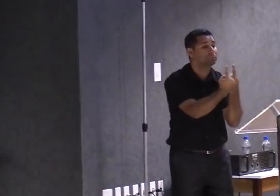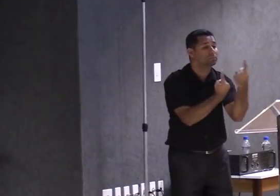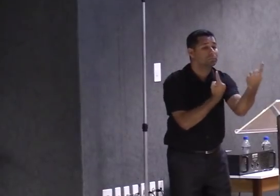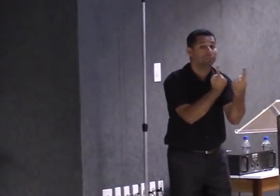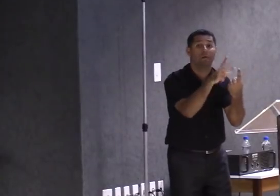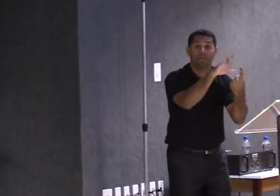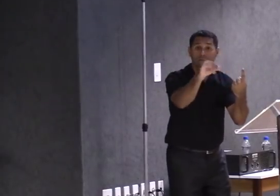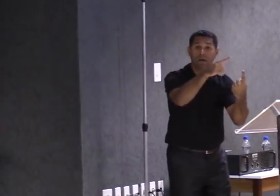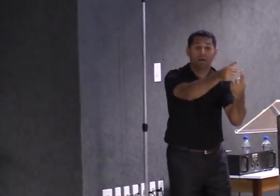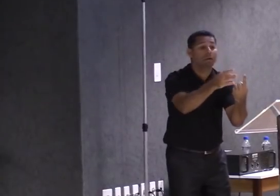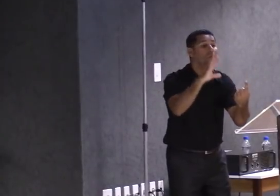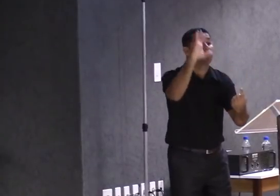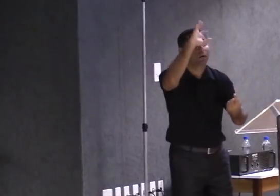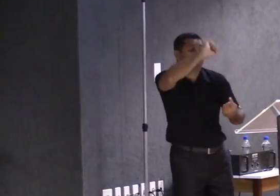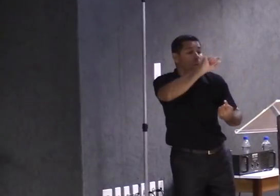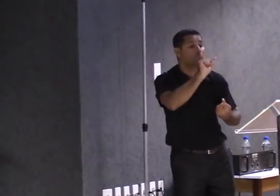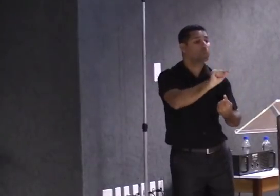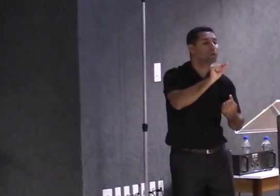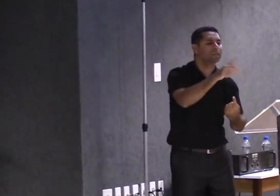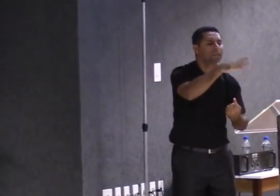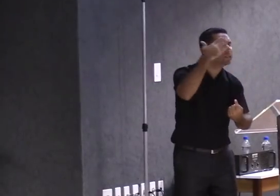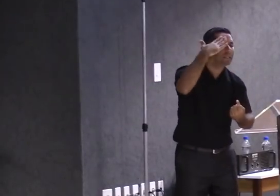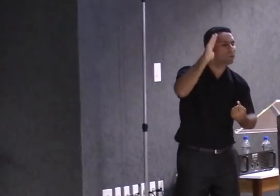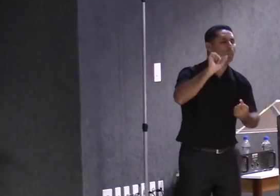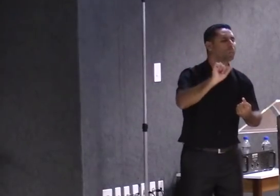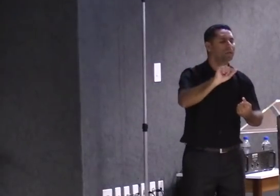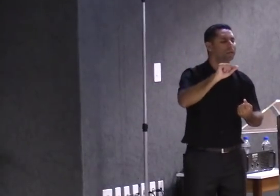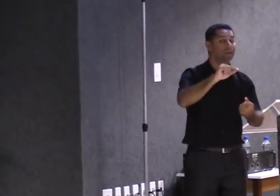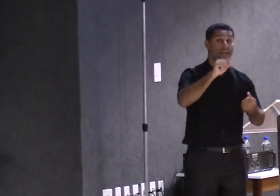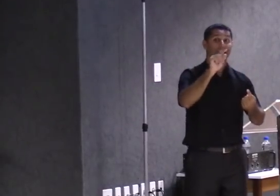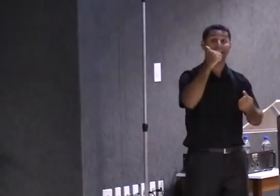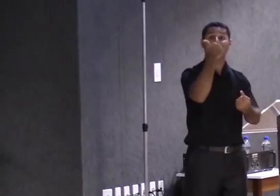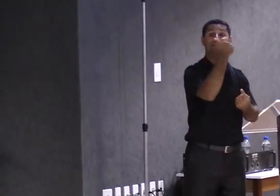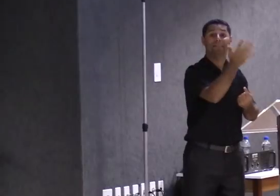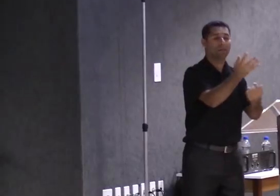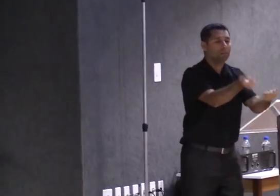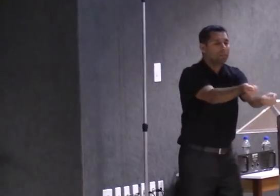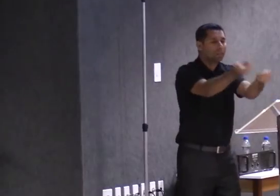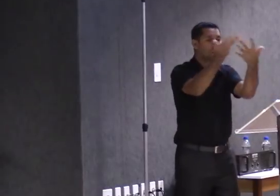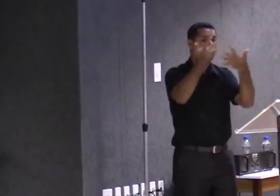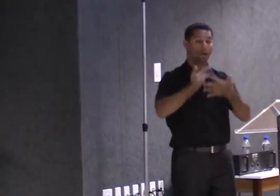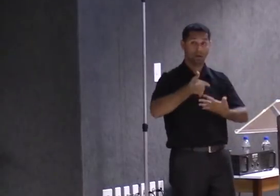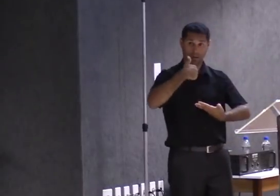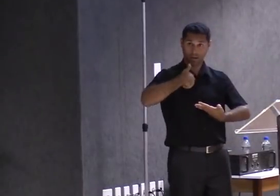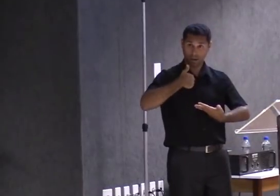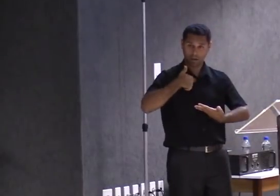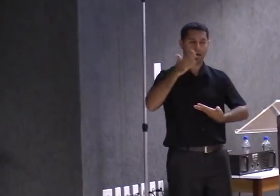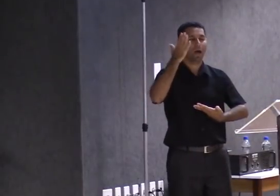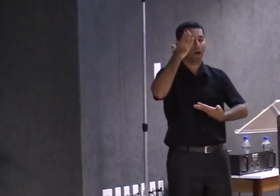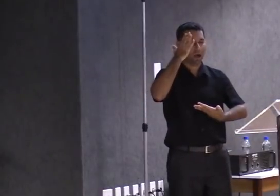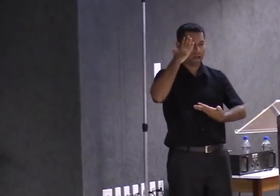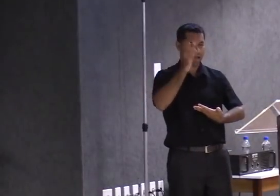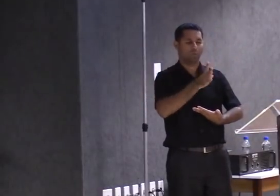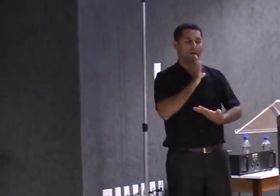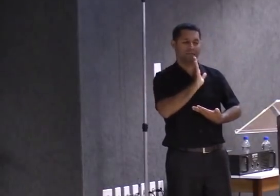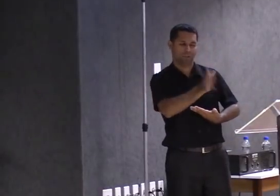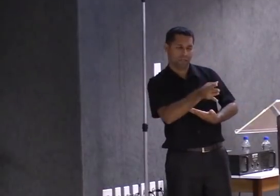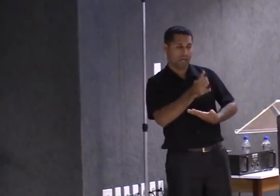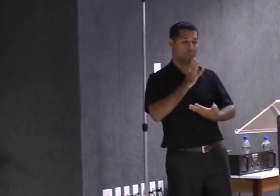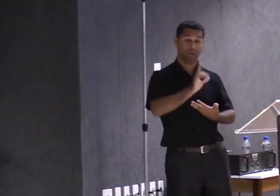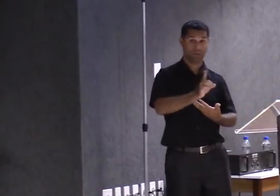que eles compreenderam, o que eles interpretaram dos temas que previamente eles tiveram acesso via material.